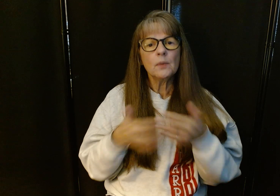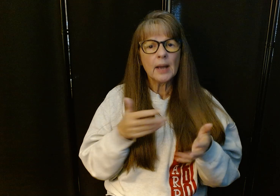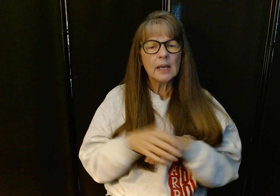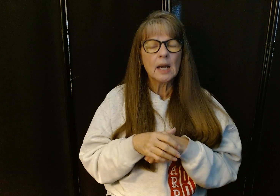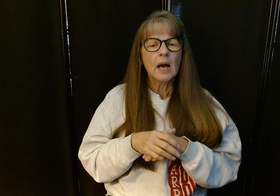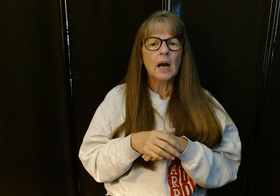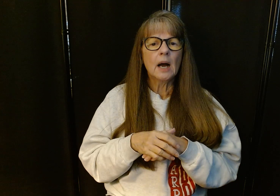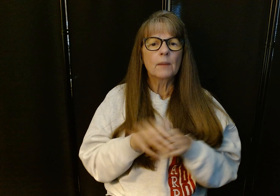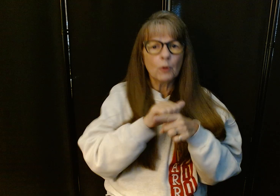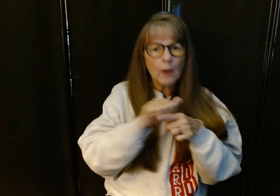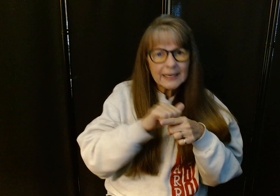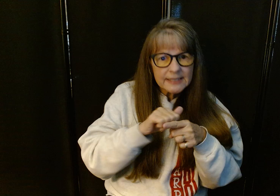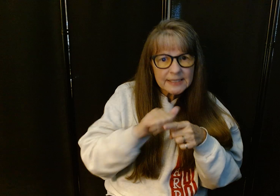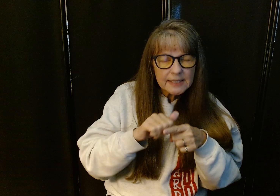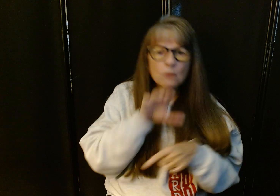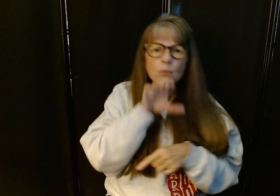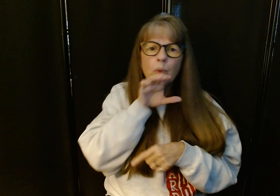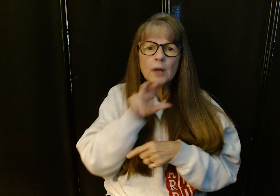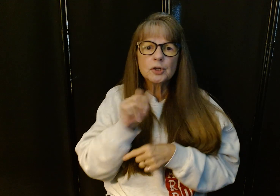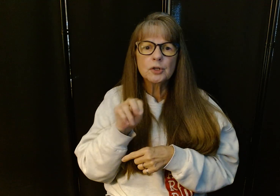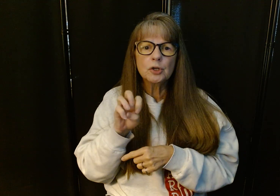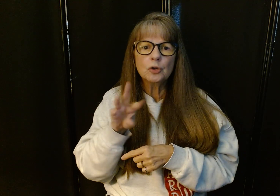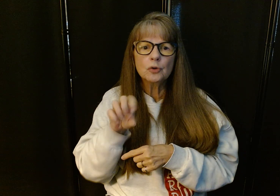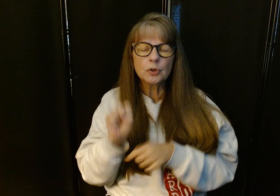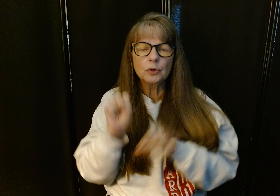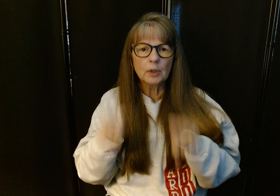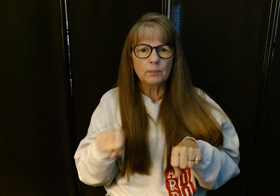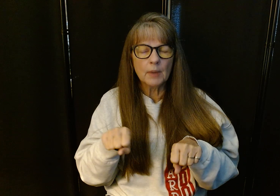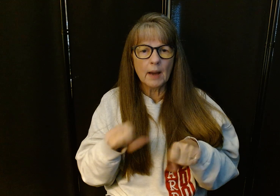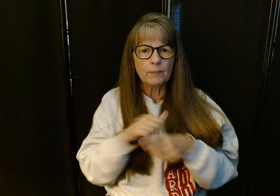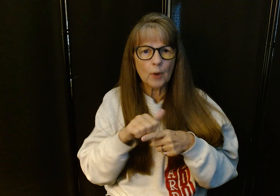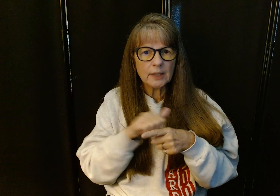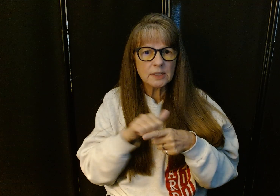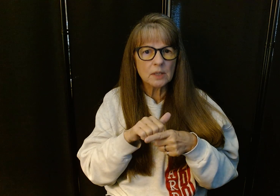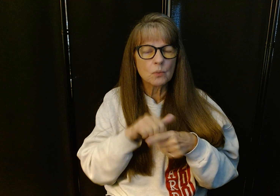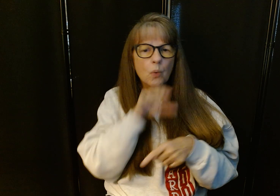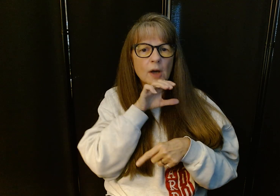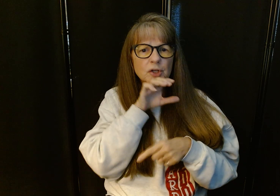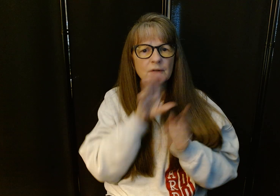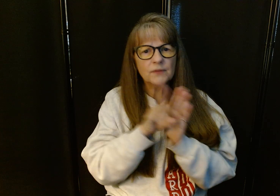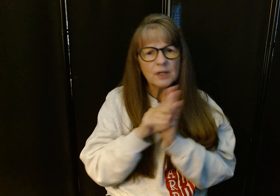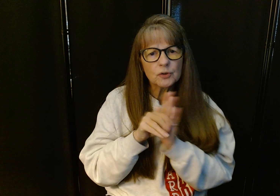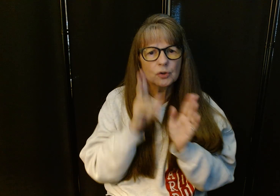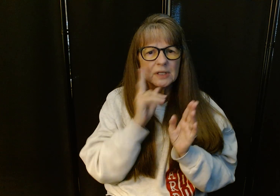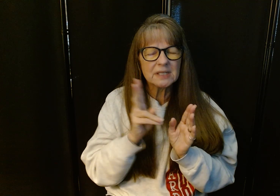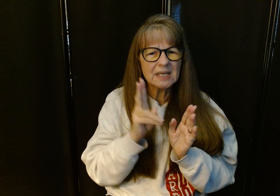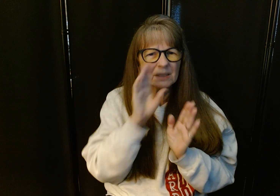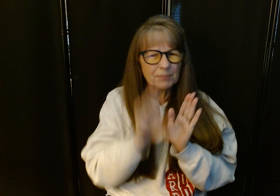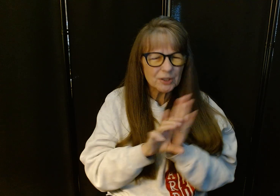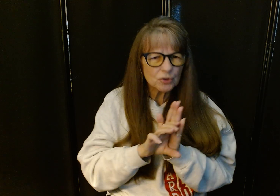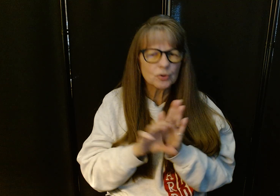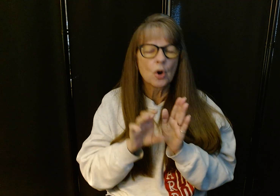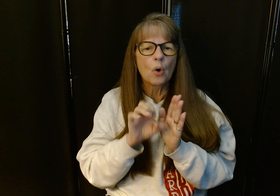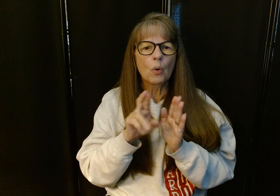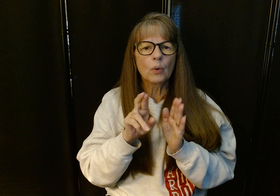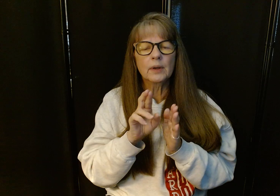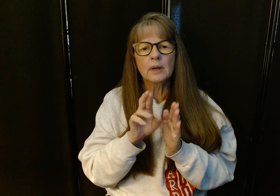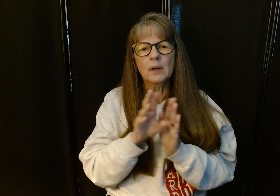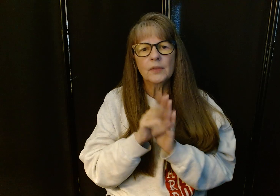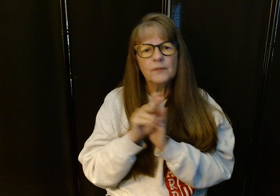anyway, practice, watch the news so you can practice, and watch the video so you can see the pictures or the